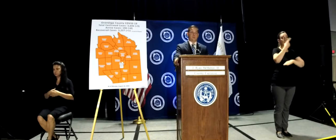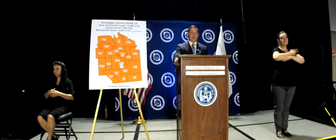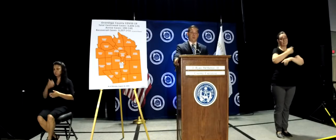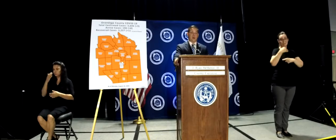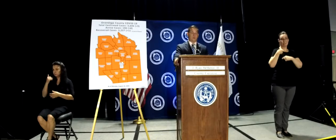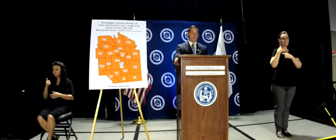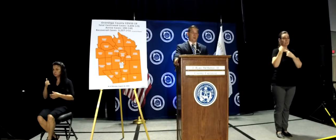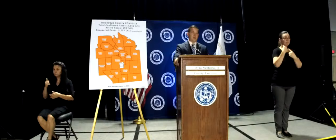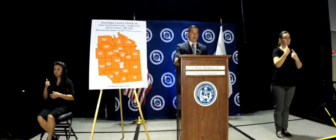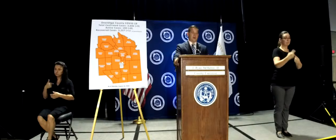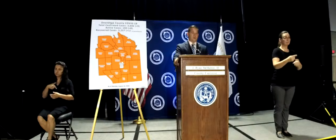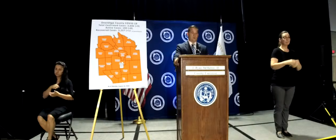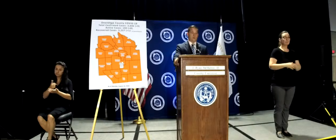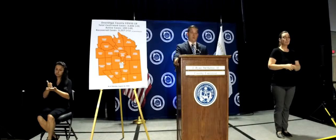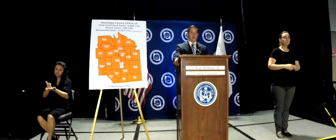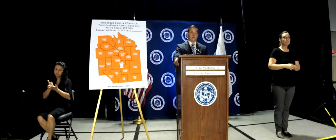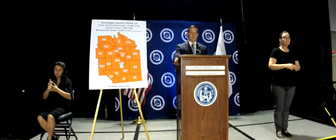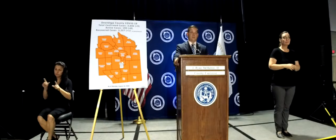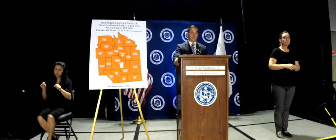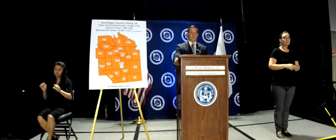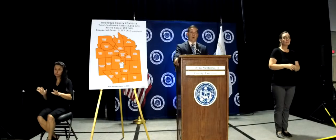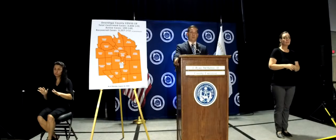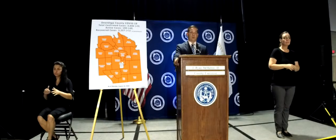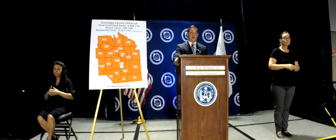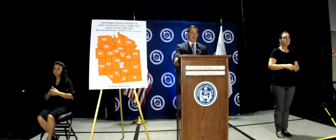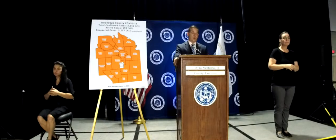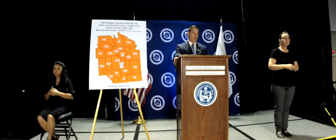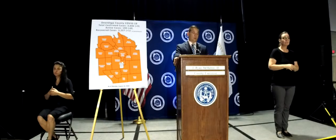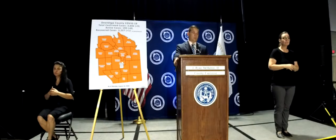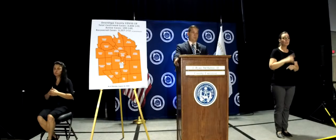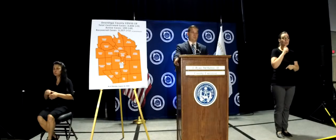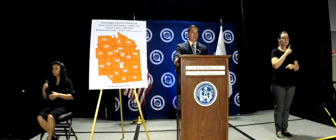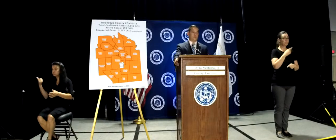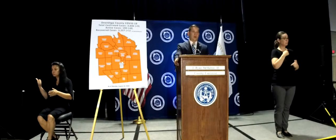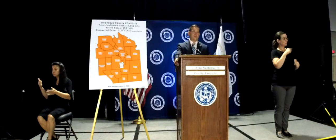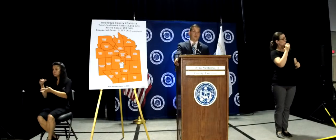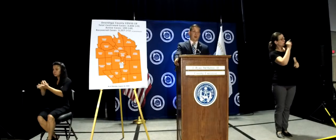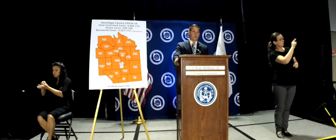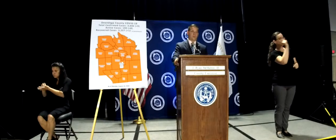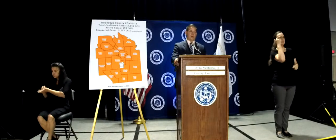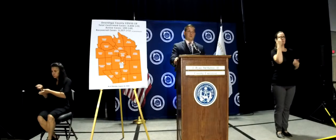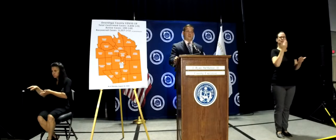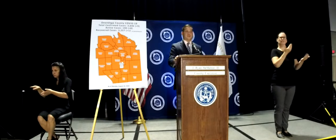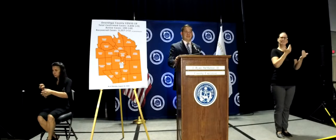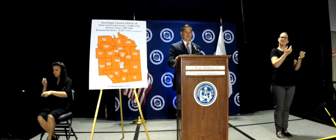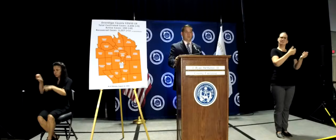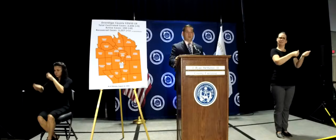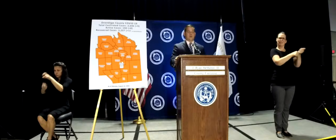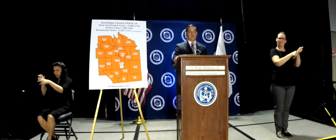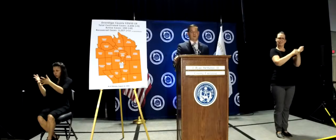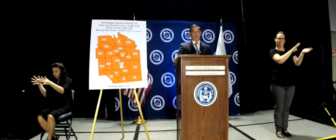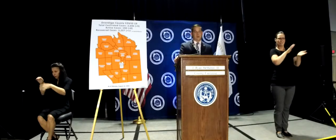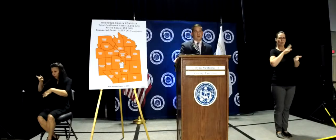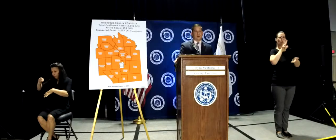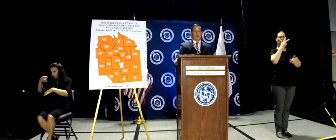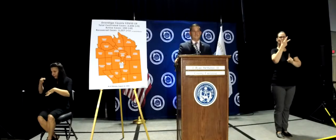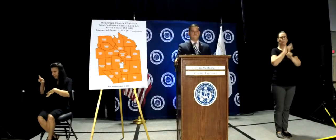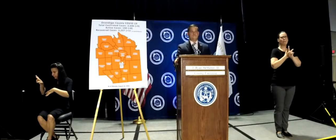don't need you to bail me out. We've already $100 million hole. We've already figured out a way to probably solve 70 million of